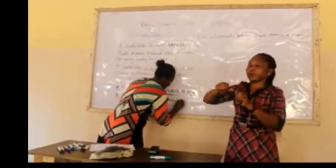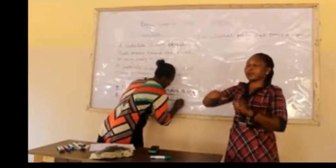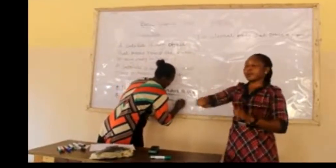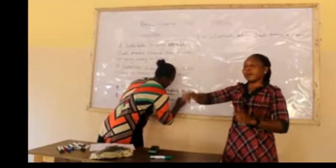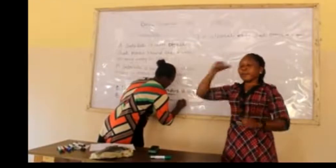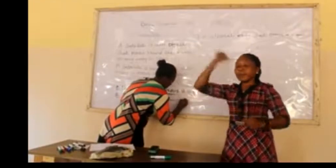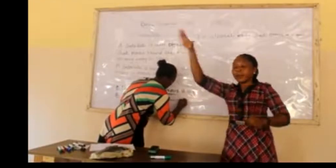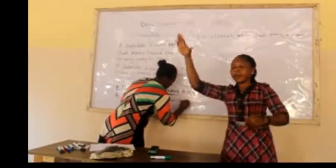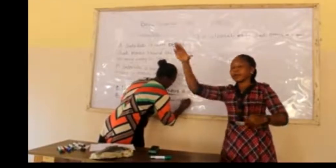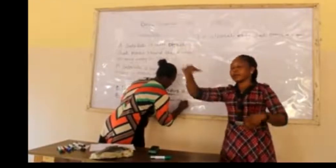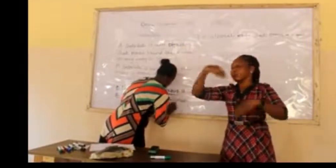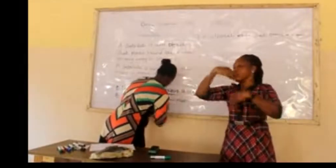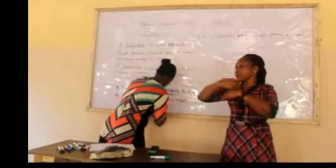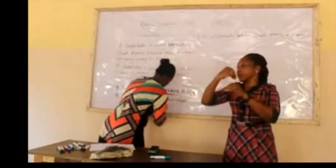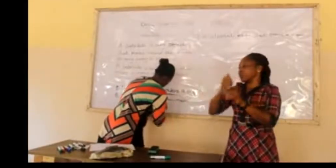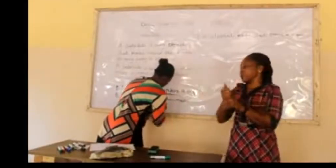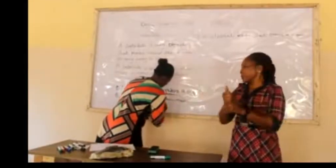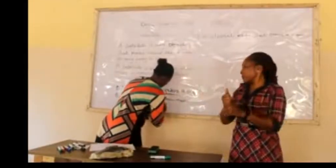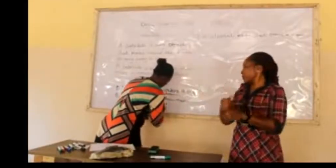satellites.